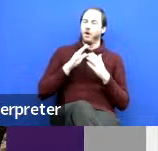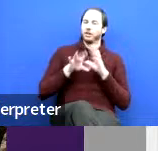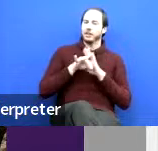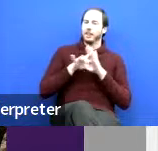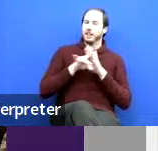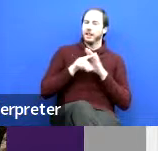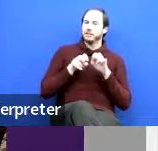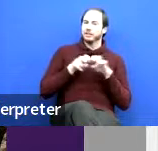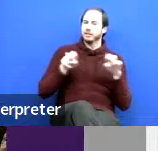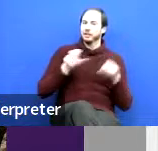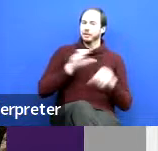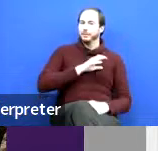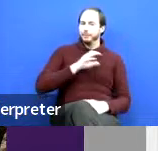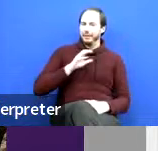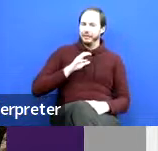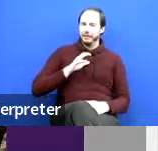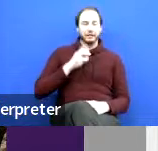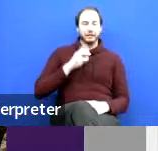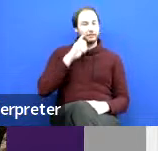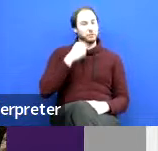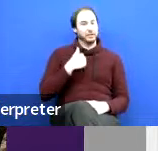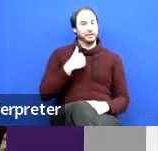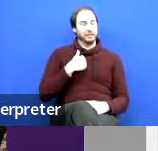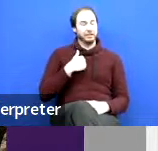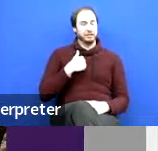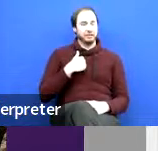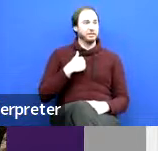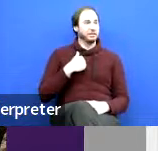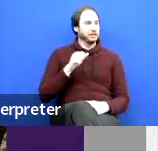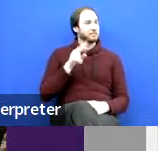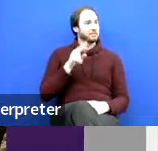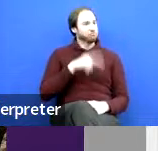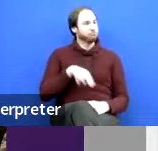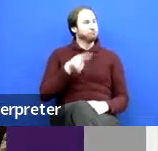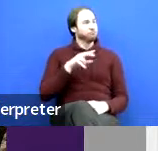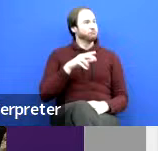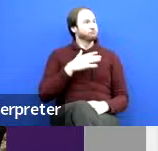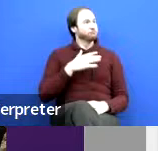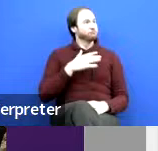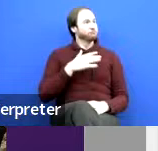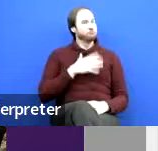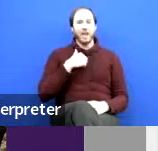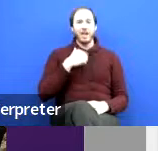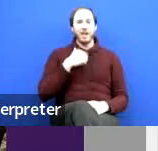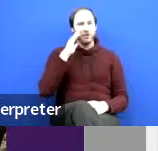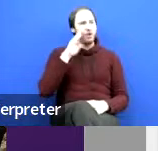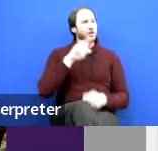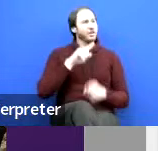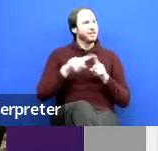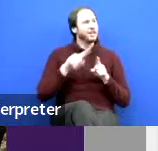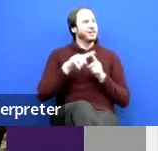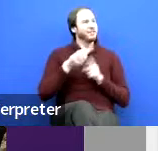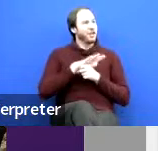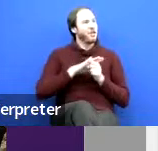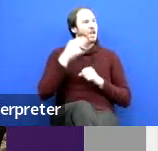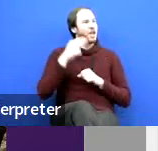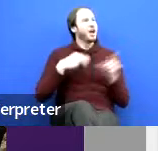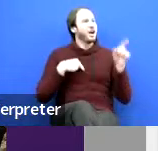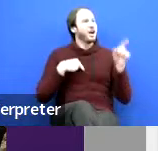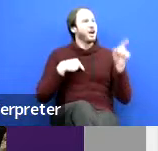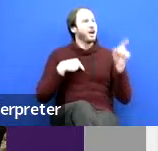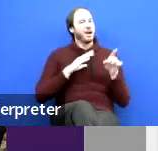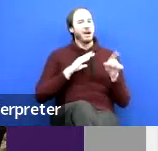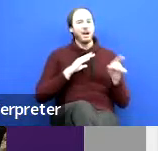is just, to me, I can really see the different locations around in Henrietta,